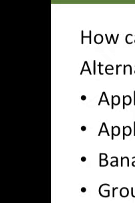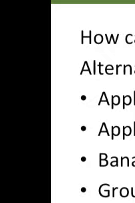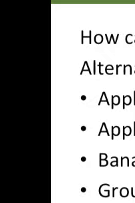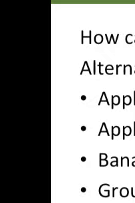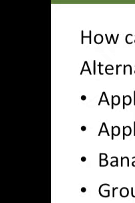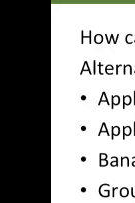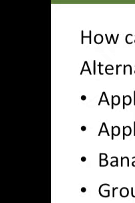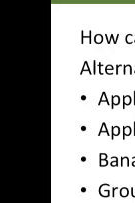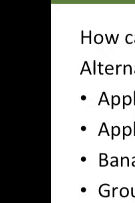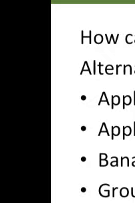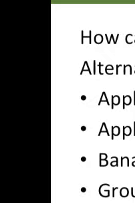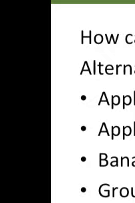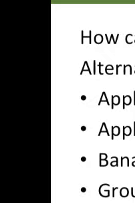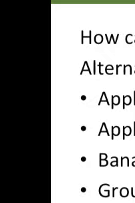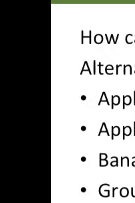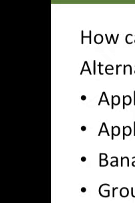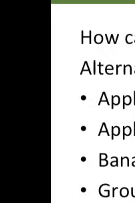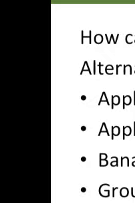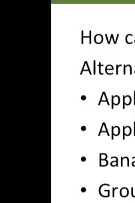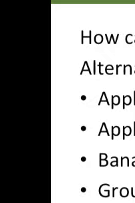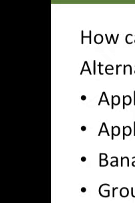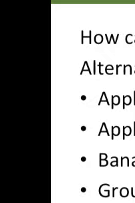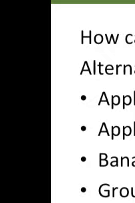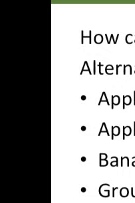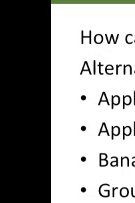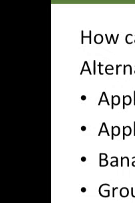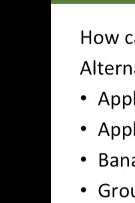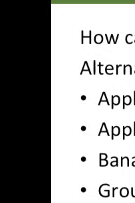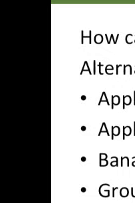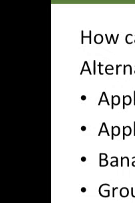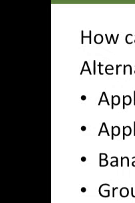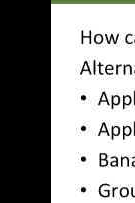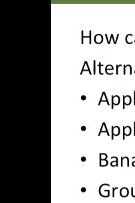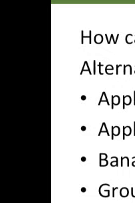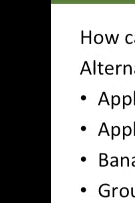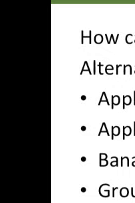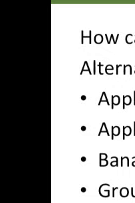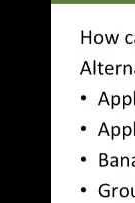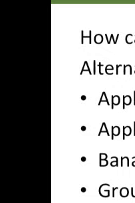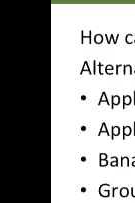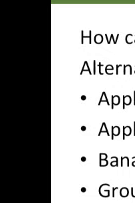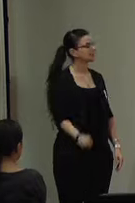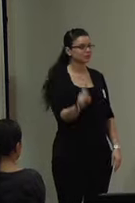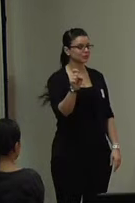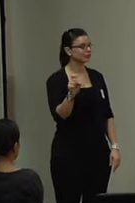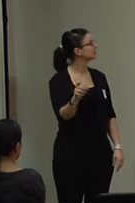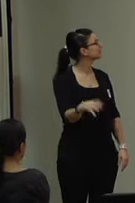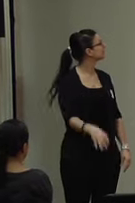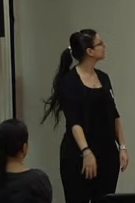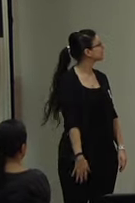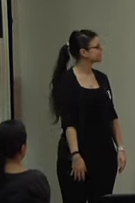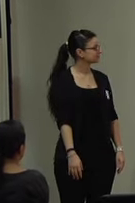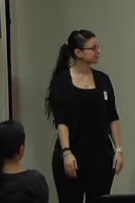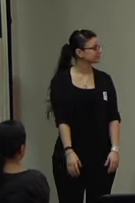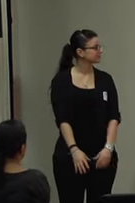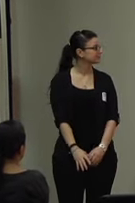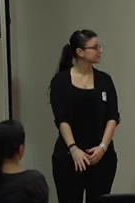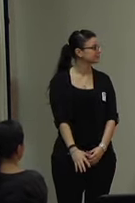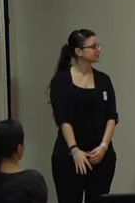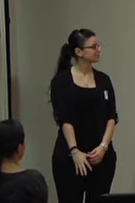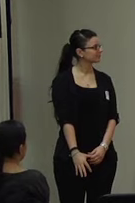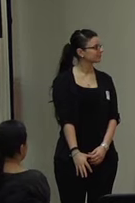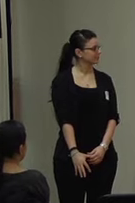use apple cider vinegar and baking soda. There's lots of recipes that have good binders. And a great thing to keep in your pantry